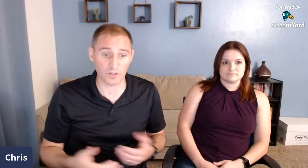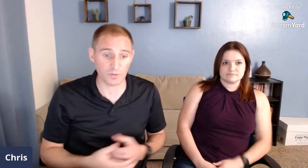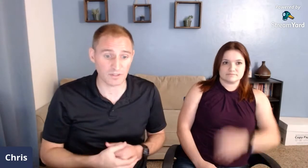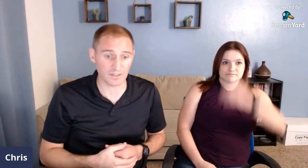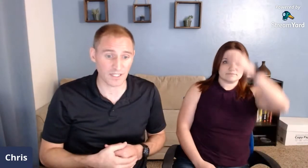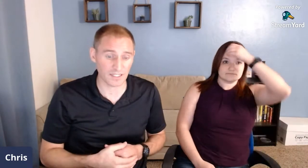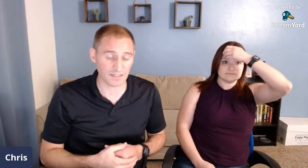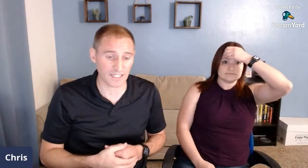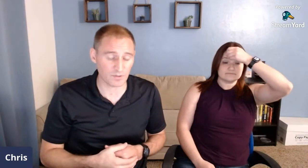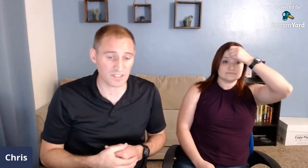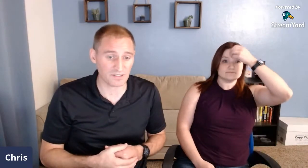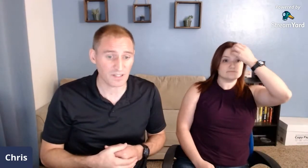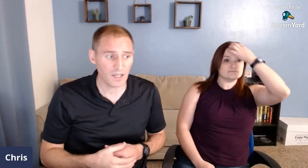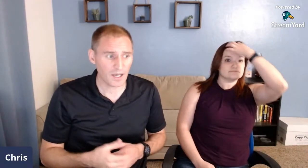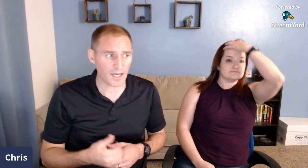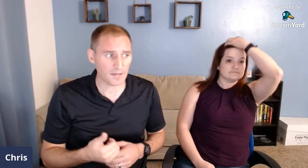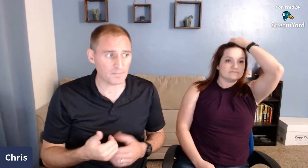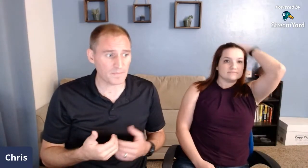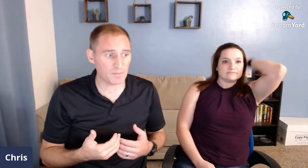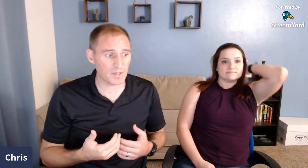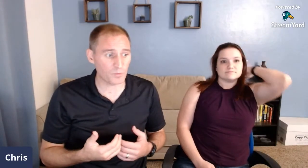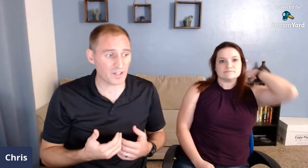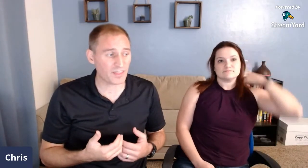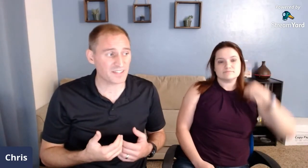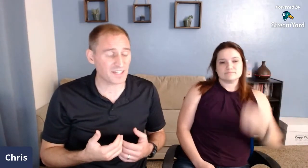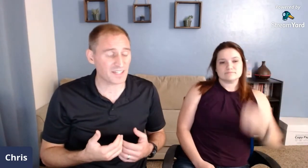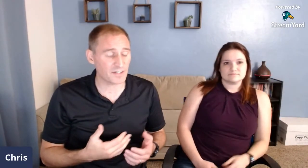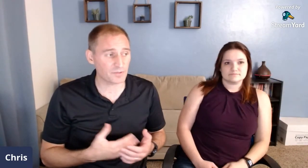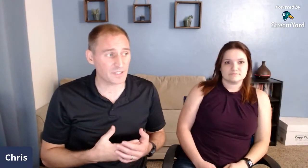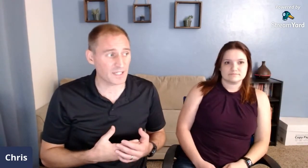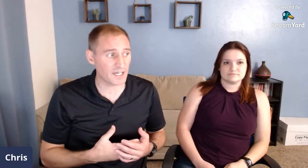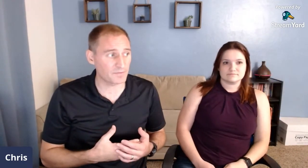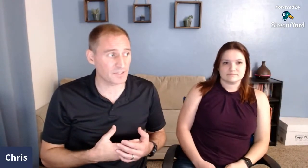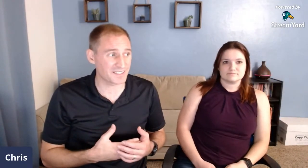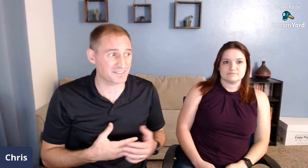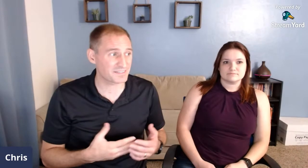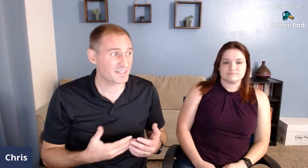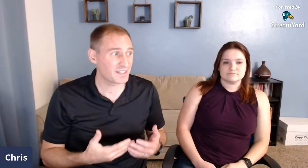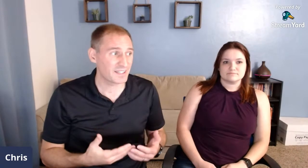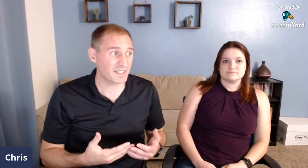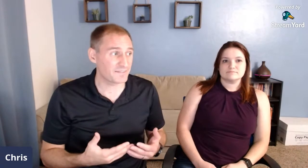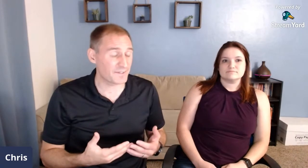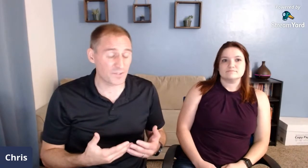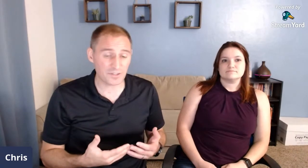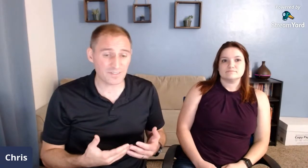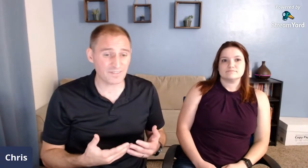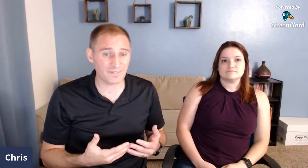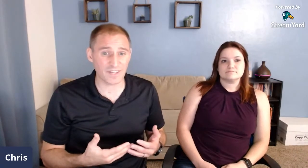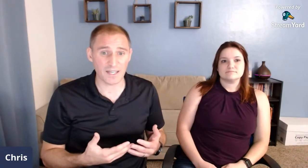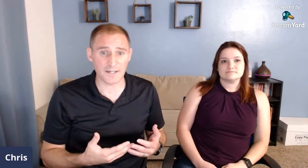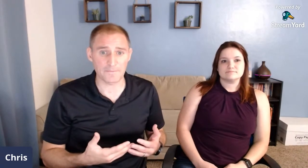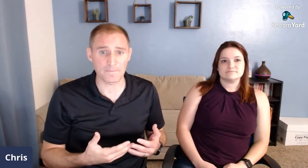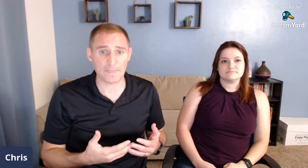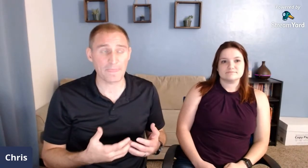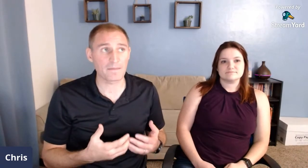other verbal languages. But one of the things that I found really helpful is if you